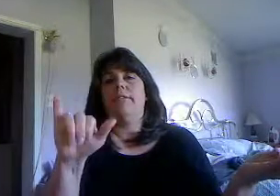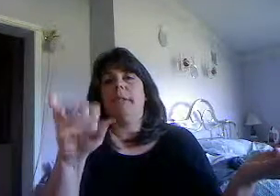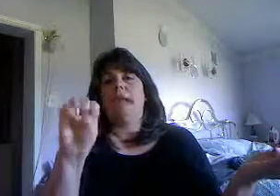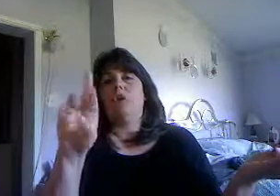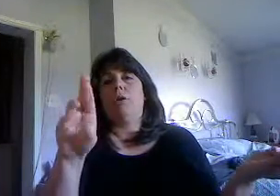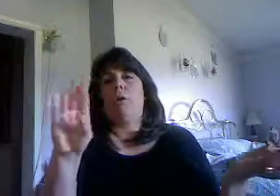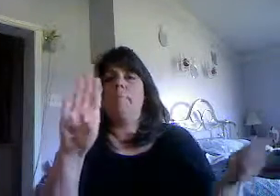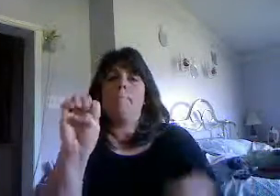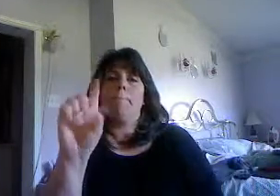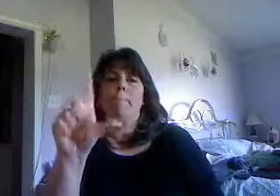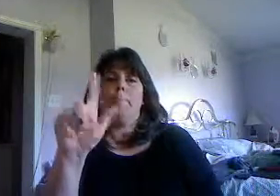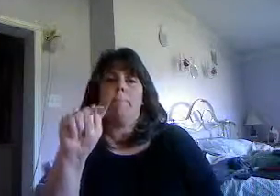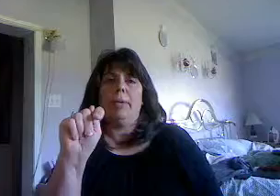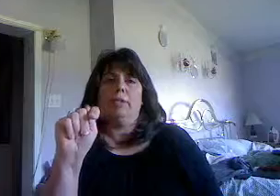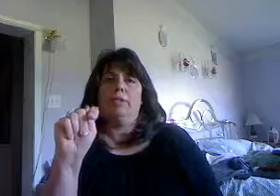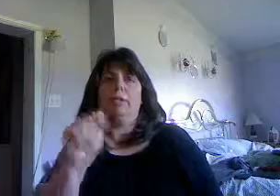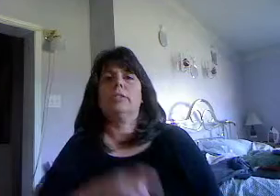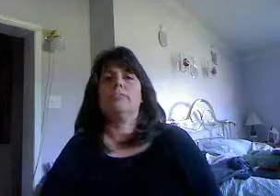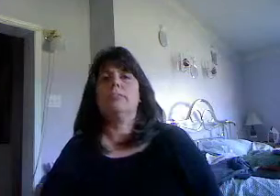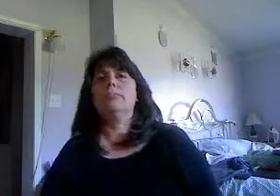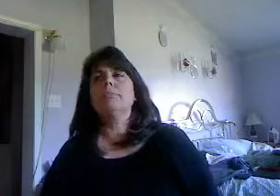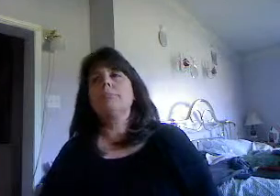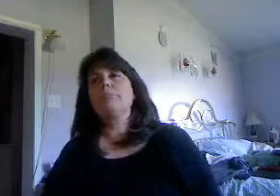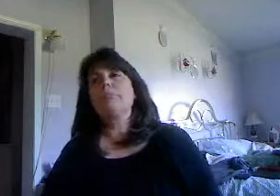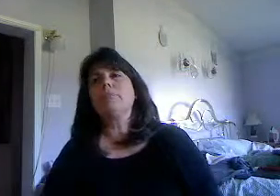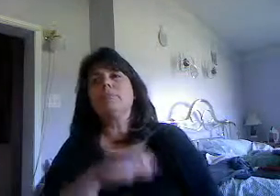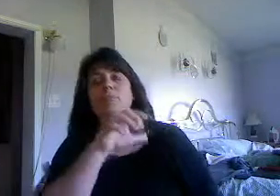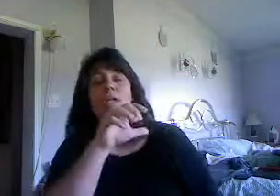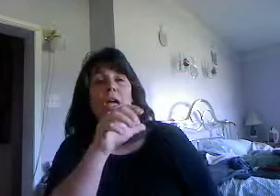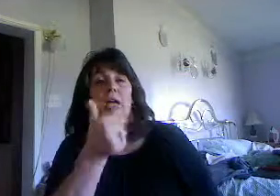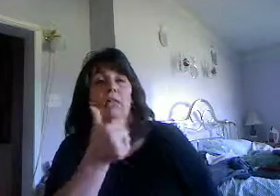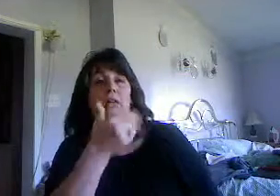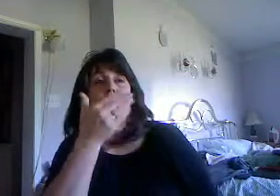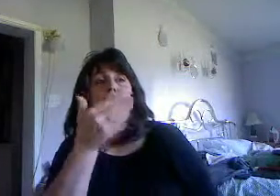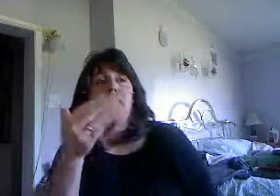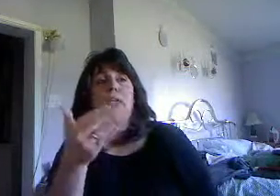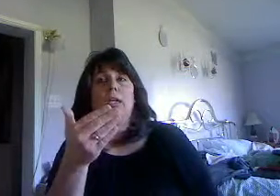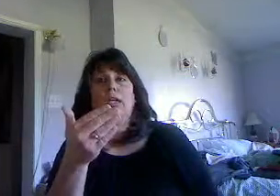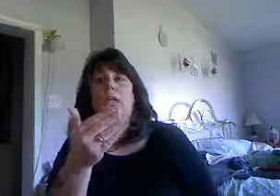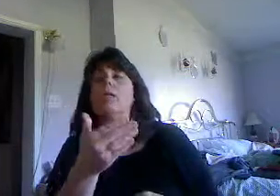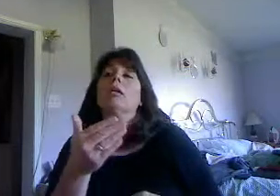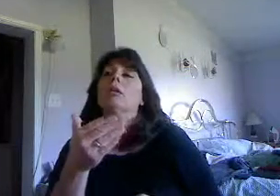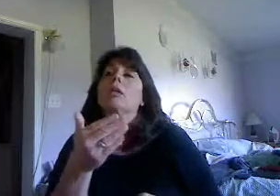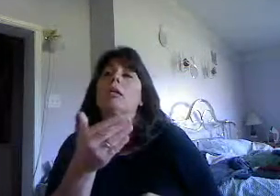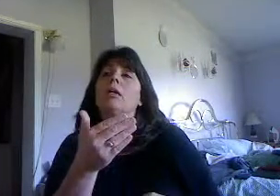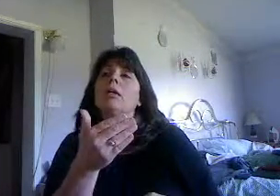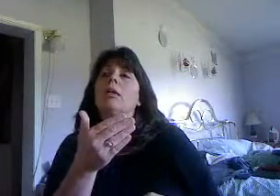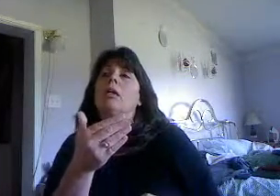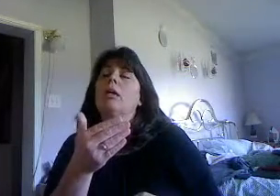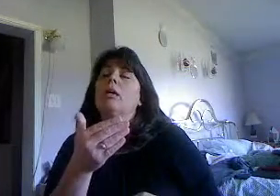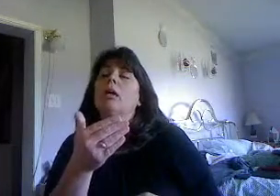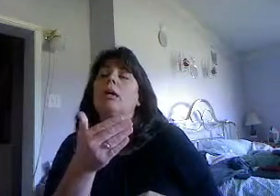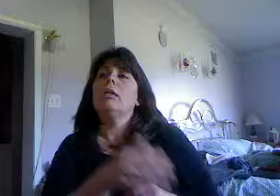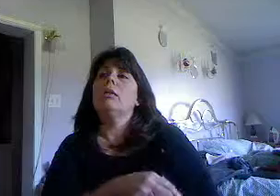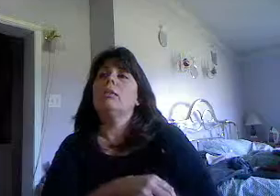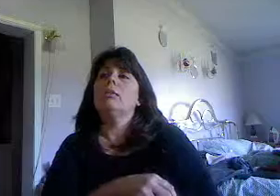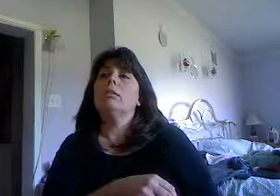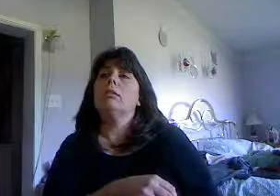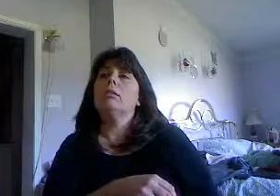another attraction for the suburbs. And moreover, as manufacturing shifted to assembly line, they often couldn't even find the land available